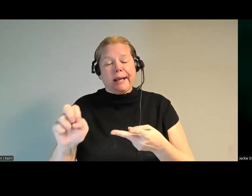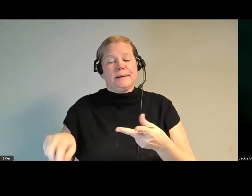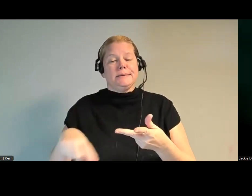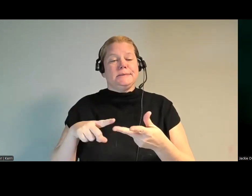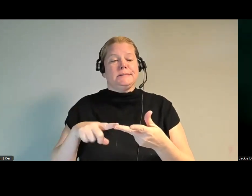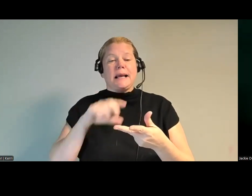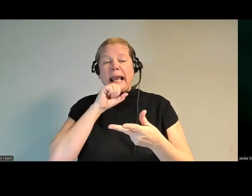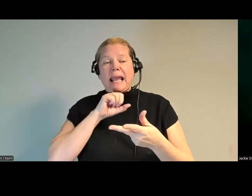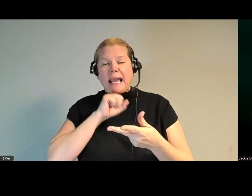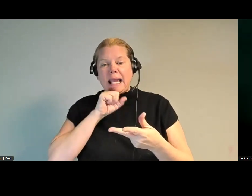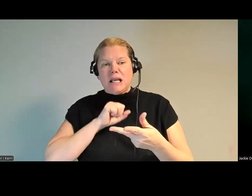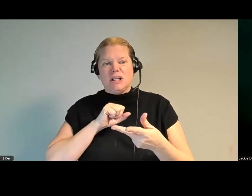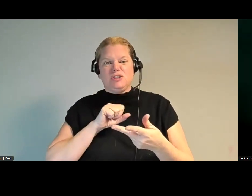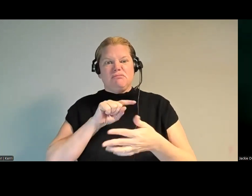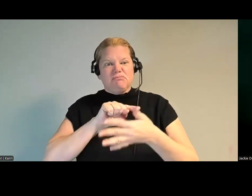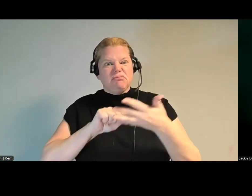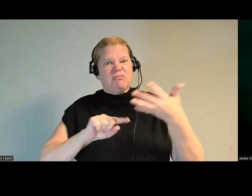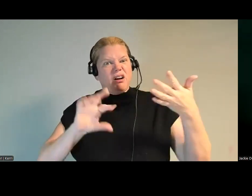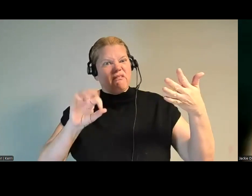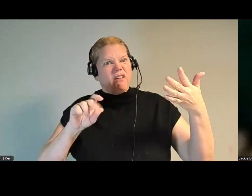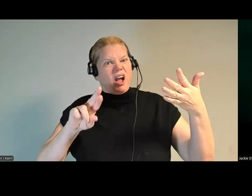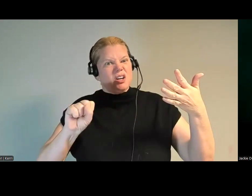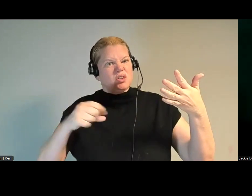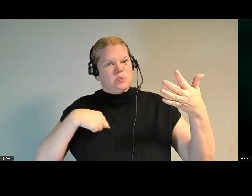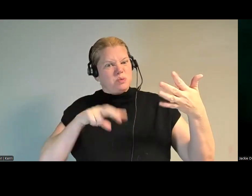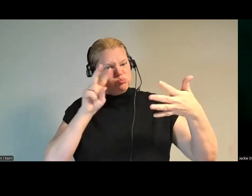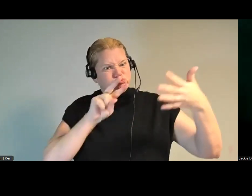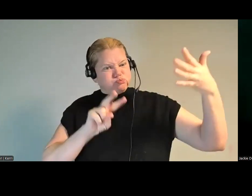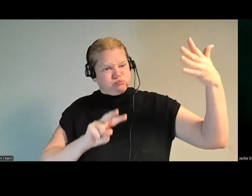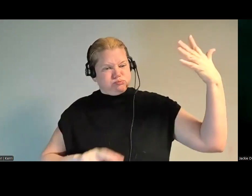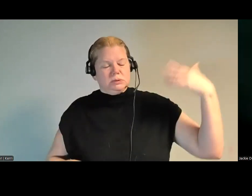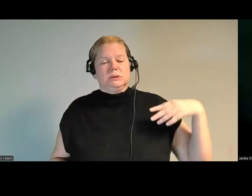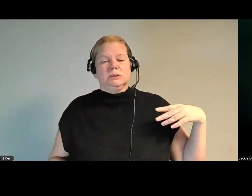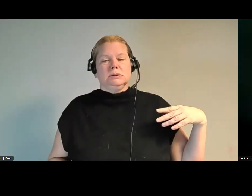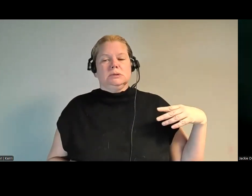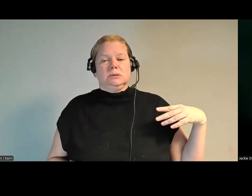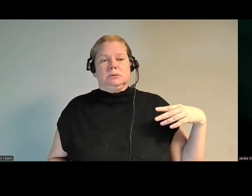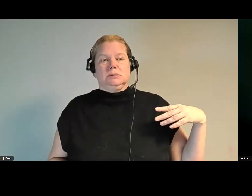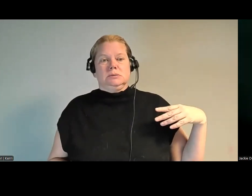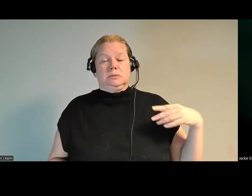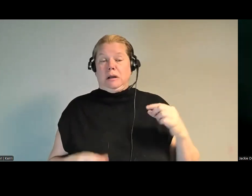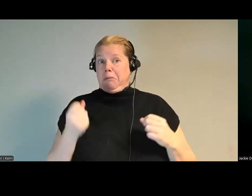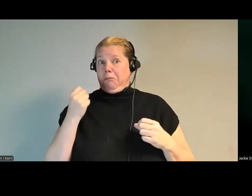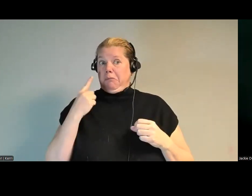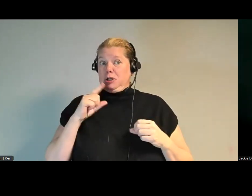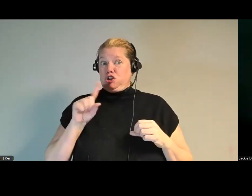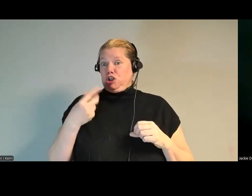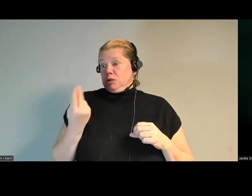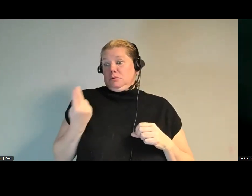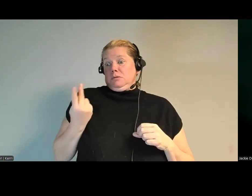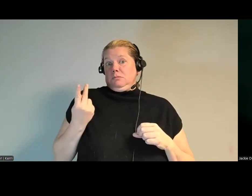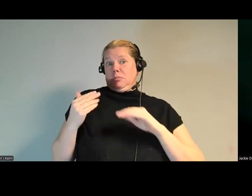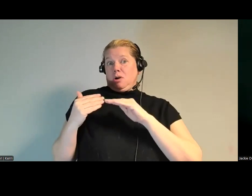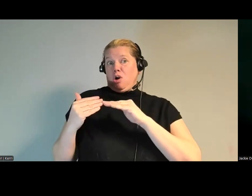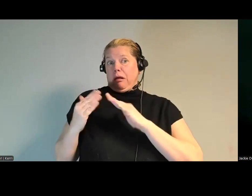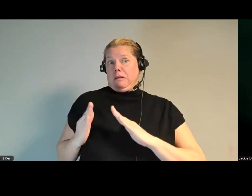age. These were all factors that we wanted to look at. And then today, so that was just working with my colleague and